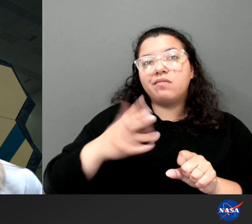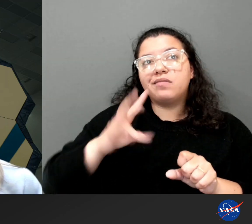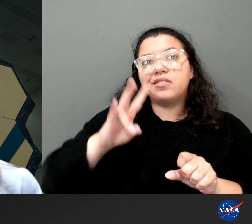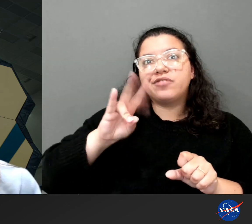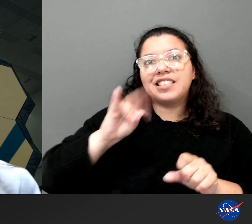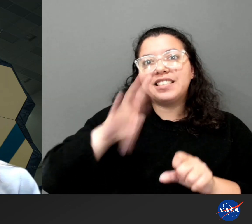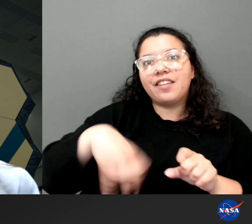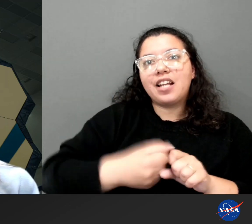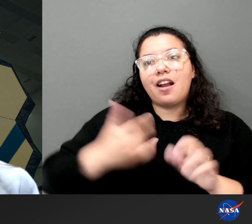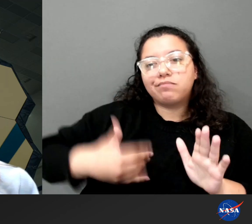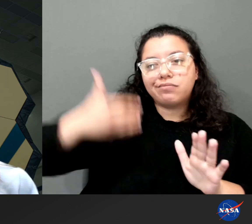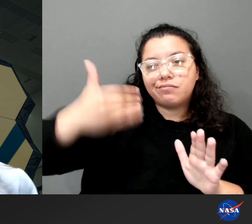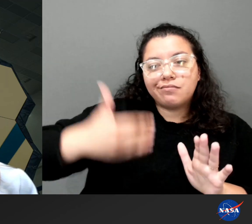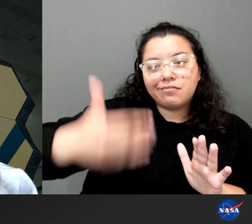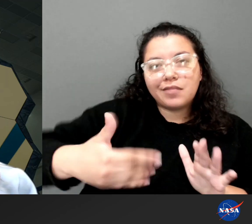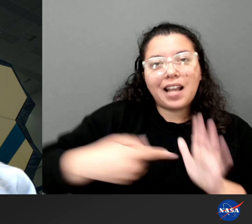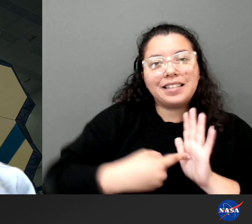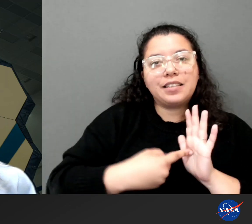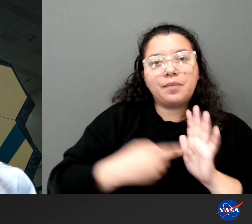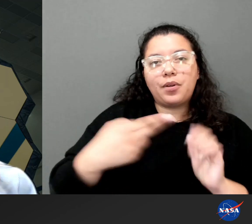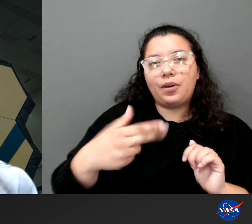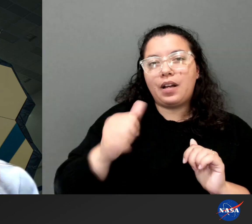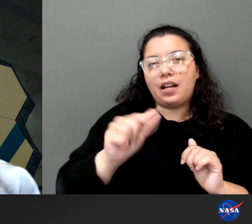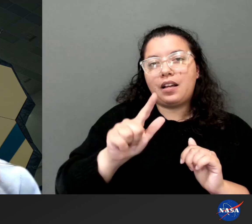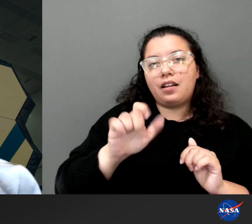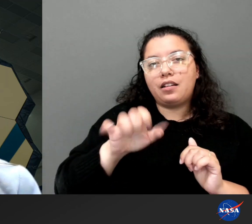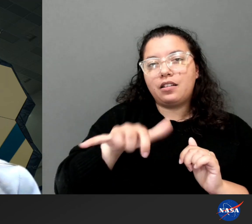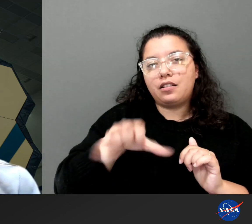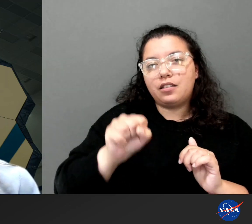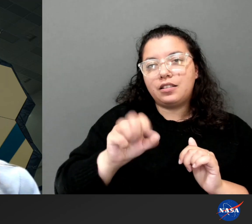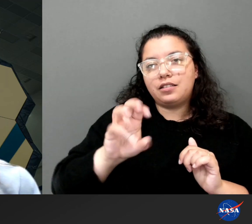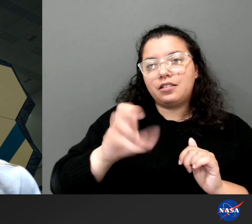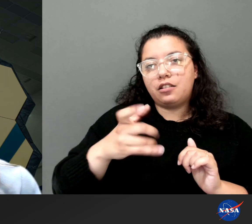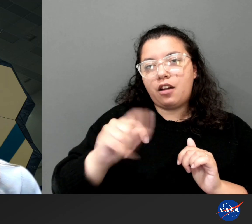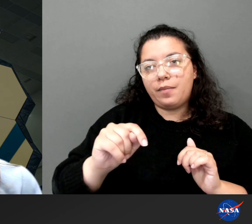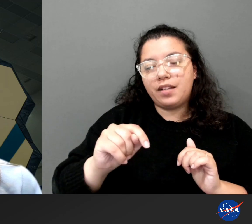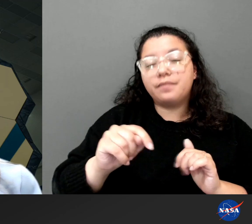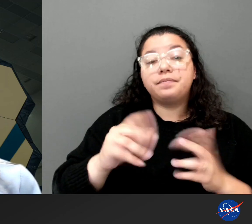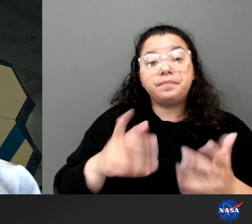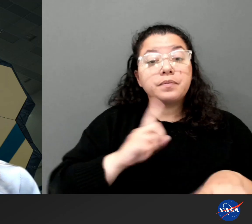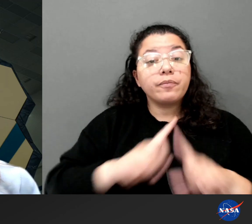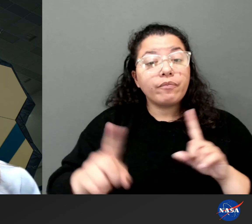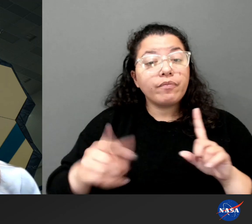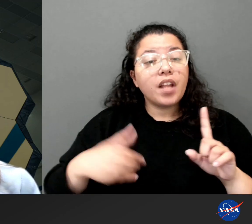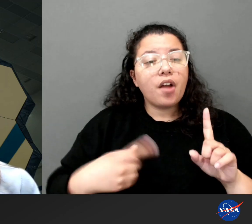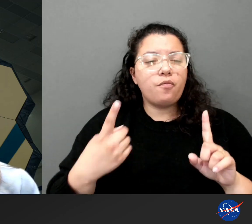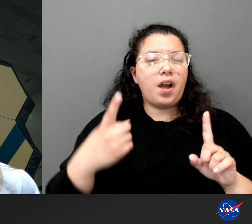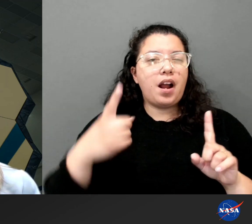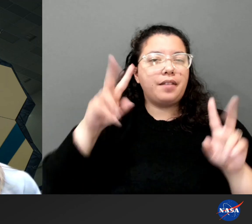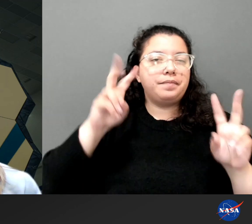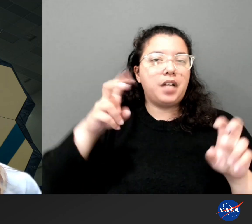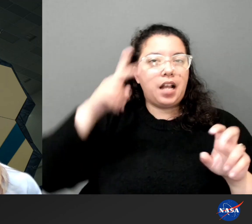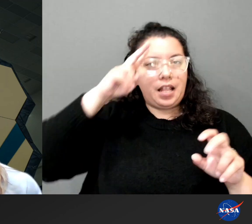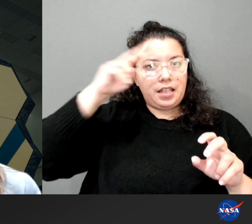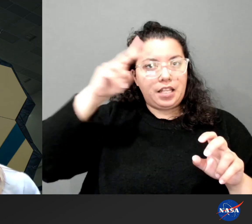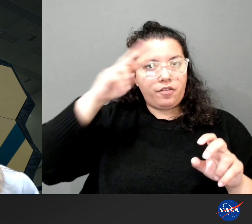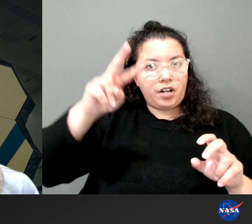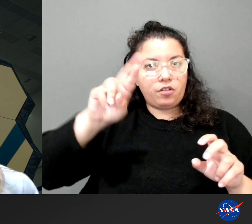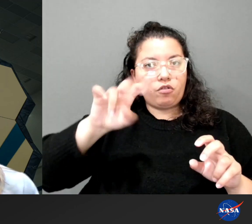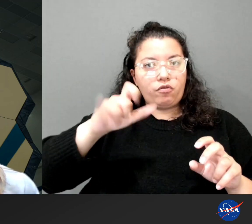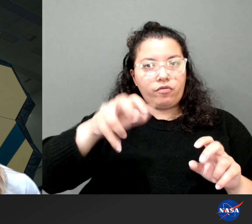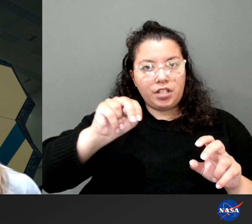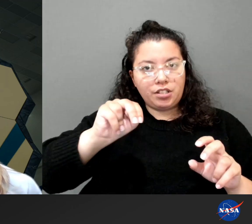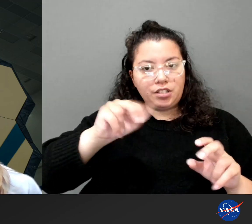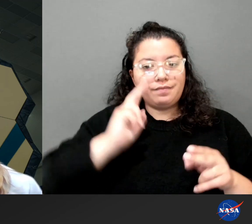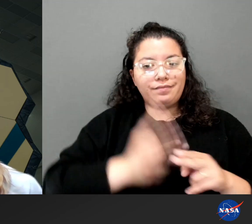But then we also have a region, a theoretical region known as the Oort Cloud. So this extends even beyond what